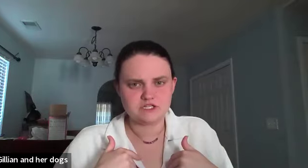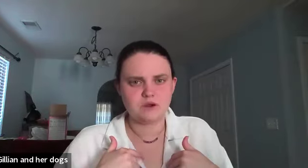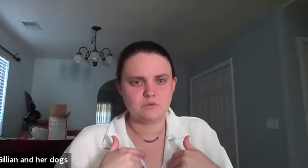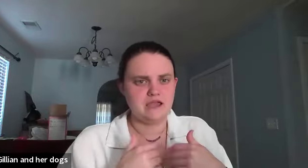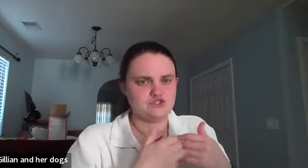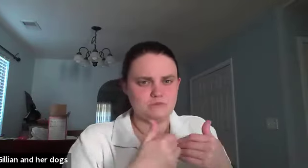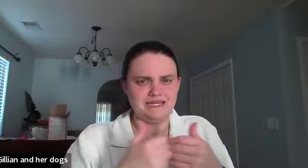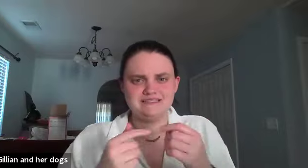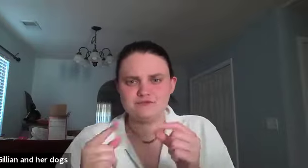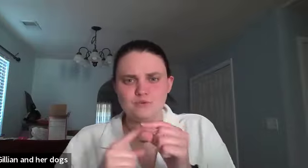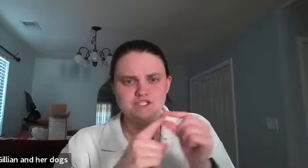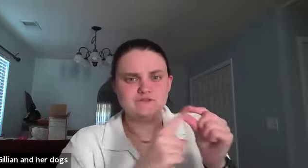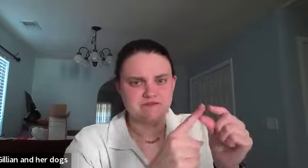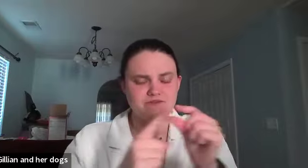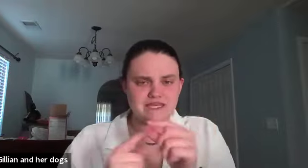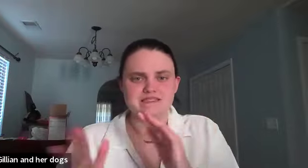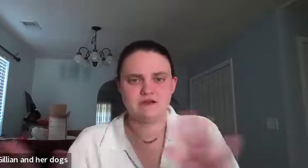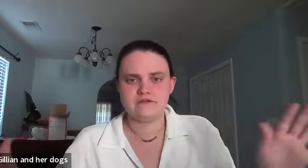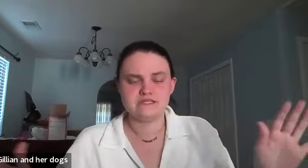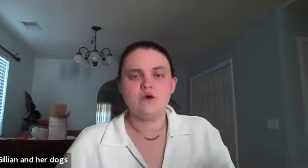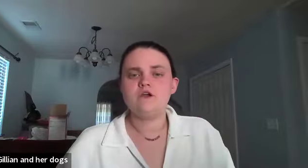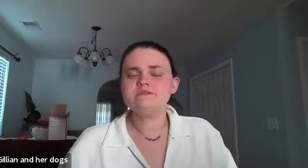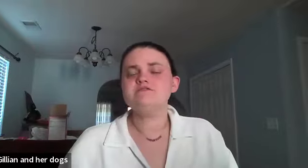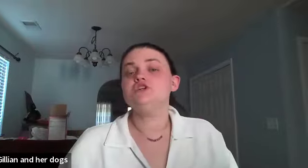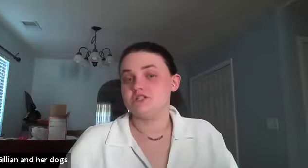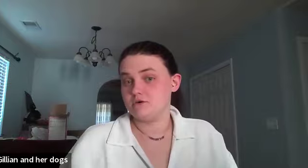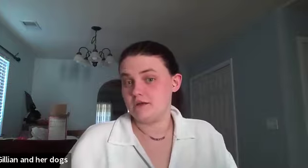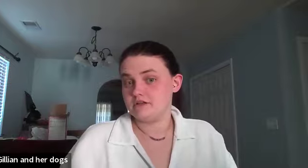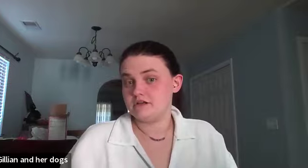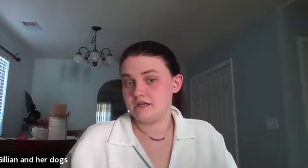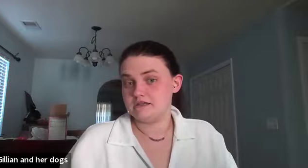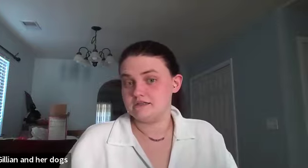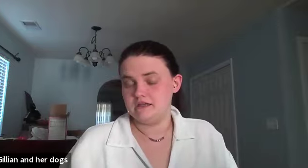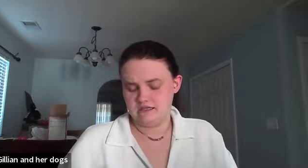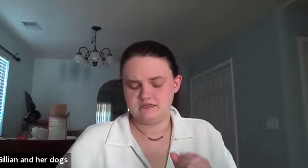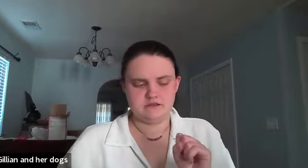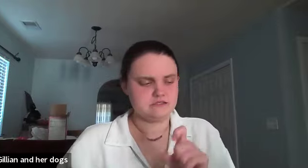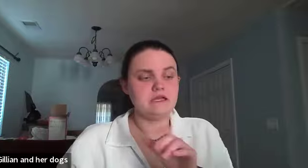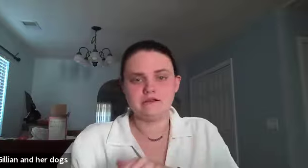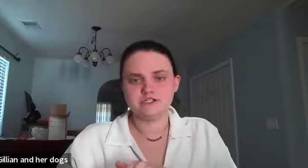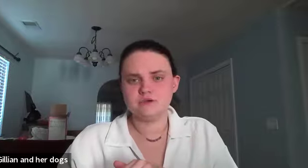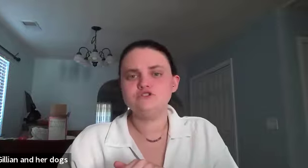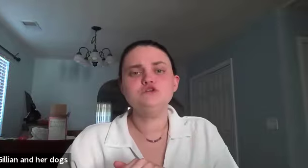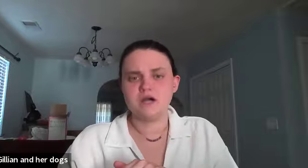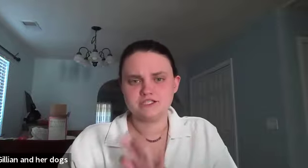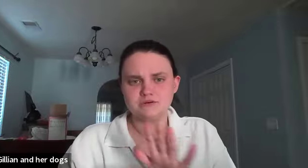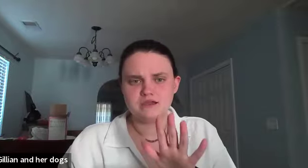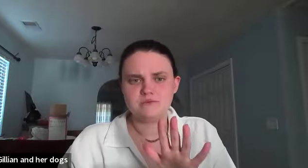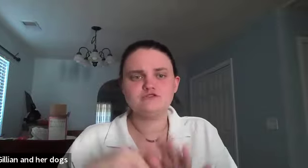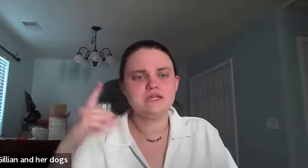to, where we have so many different words for different things and all this. We also have too much vocabulary in ASL in English. We have too much, okay? We have 20